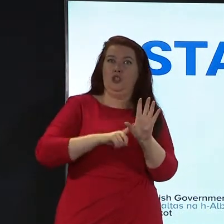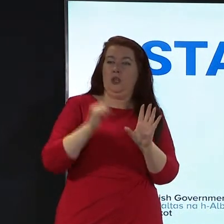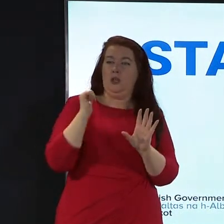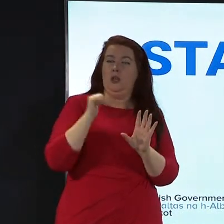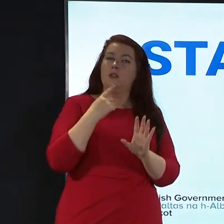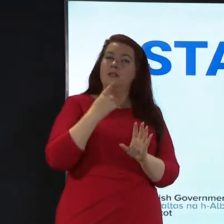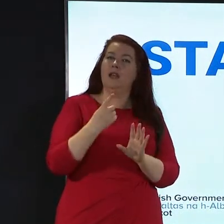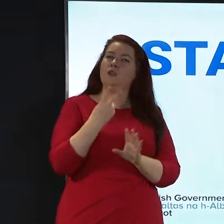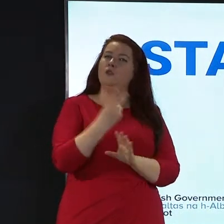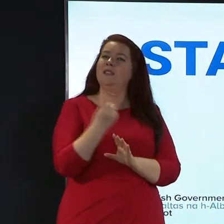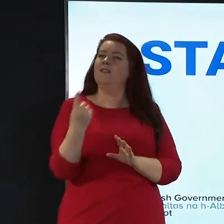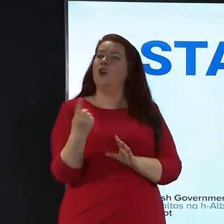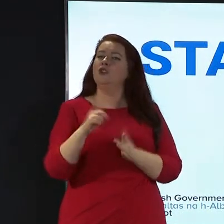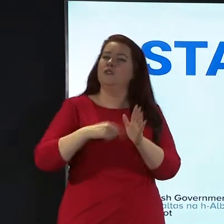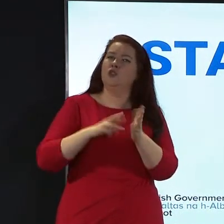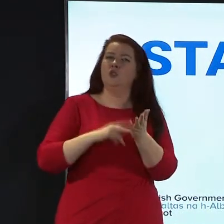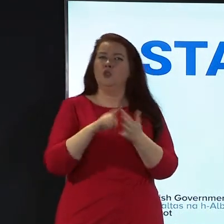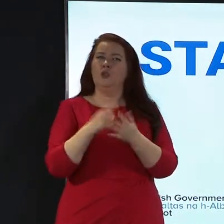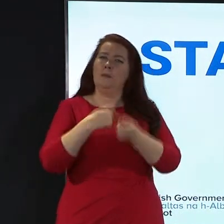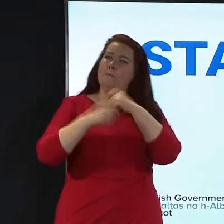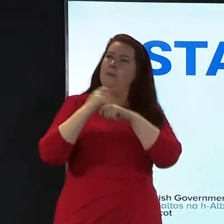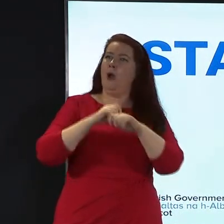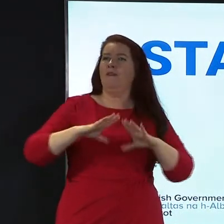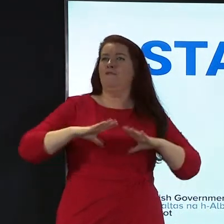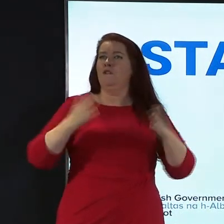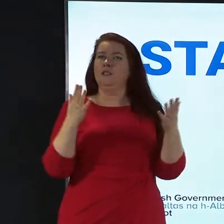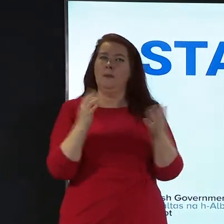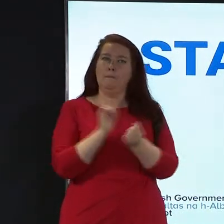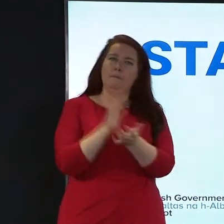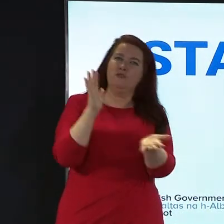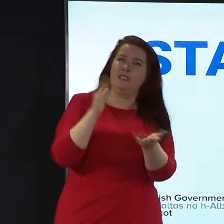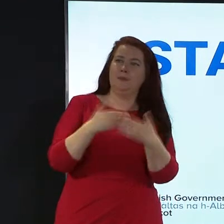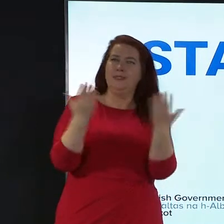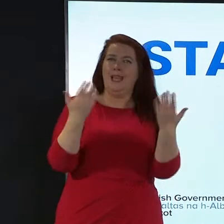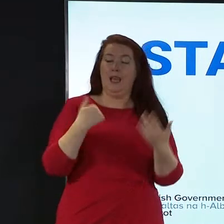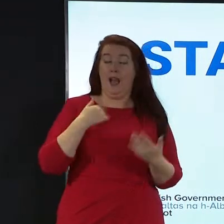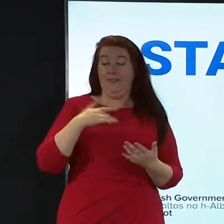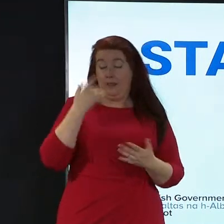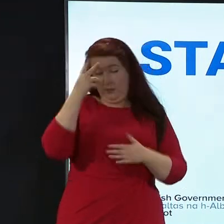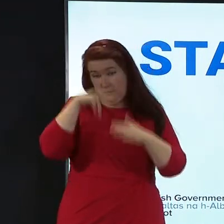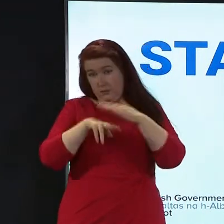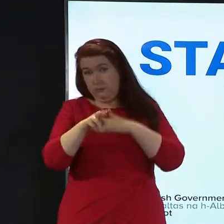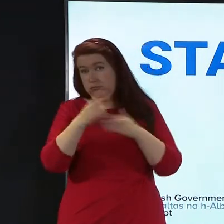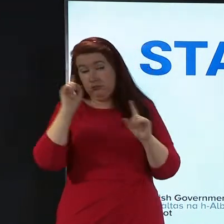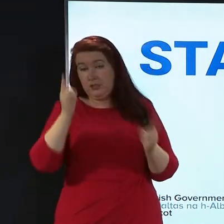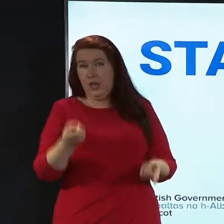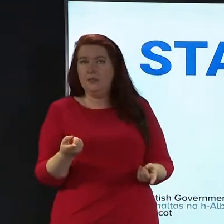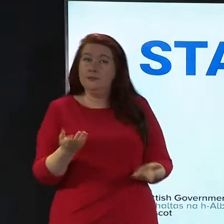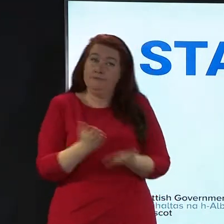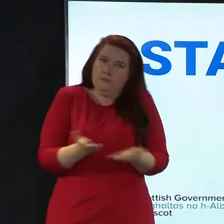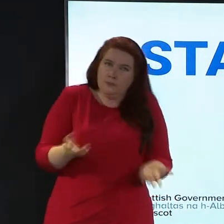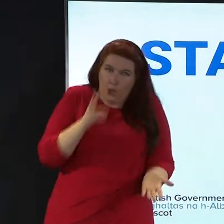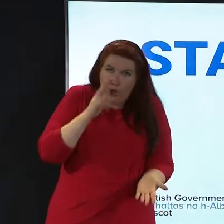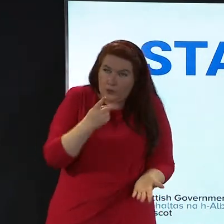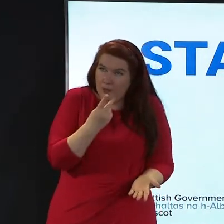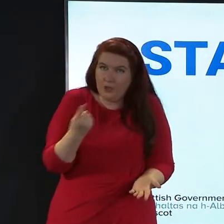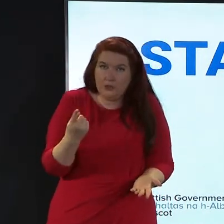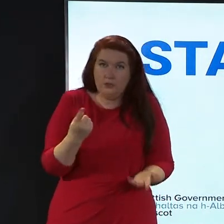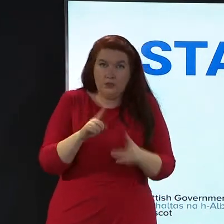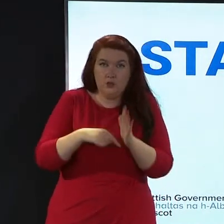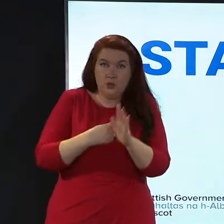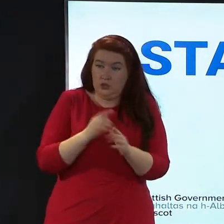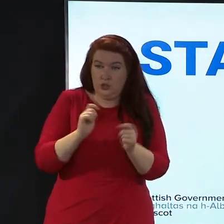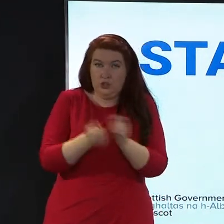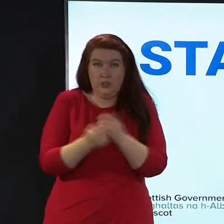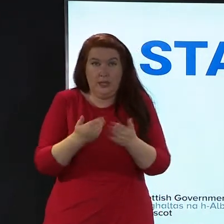the 21st of June as Freedom Day, because I just didn't think it was possible to look ahead. And, you know, it turned out it wasn't possible to meet that.